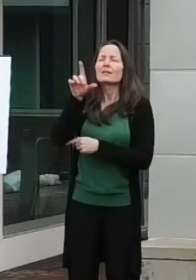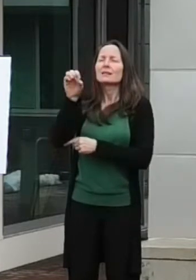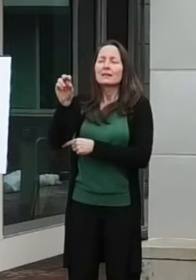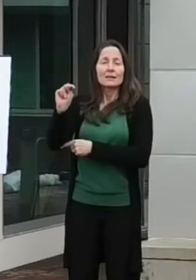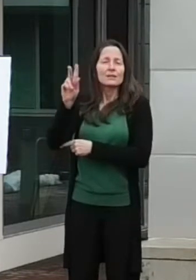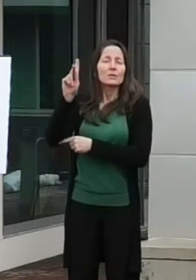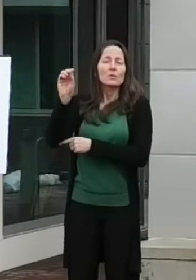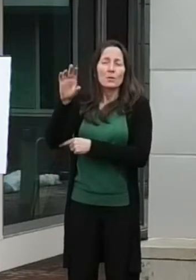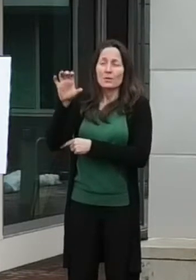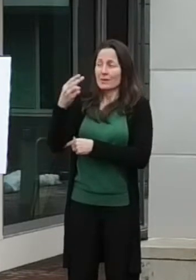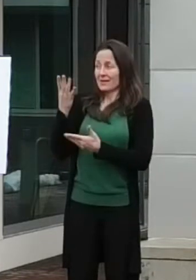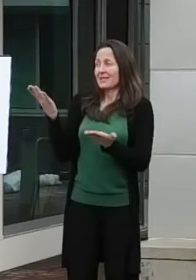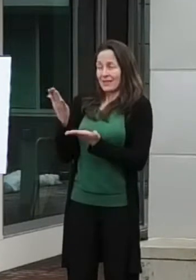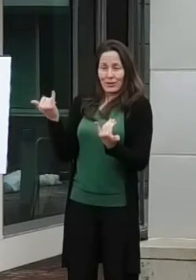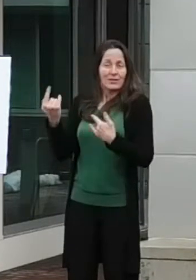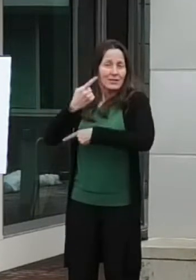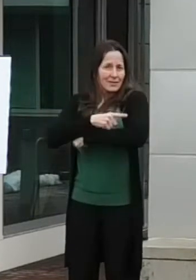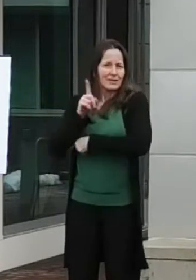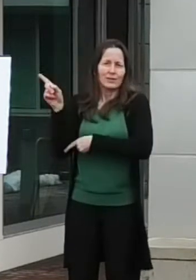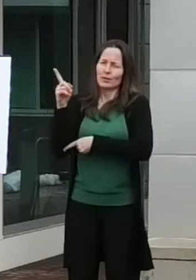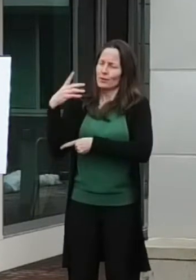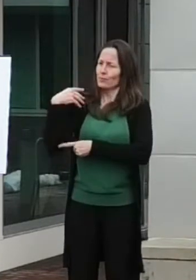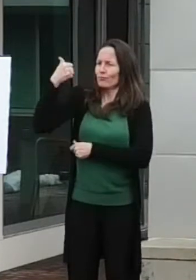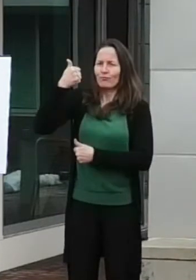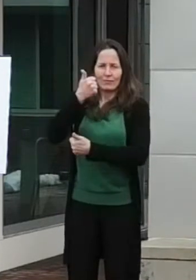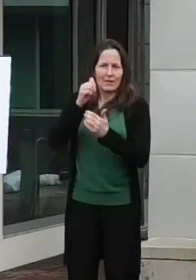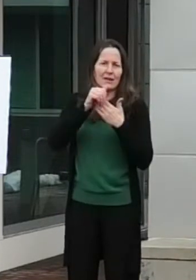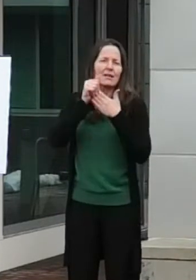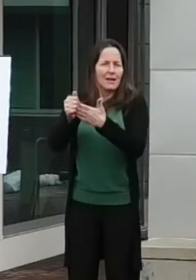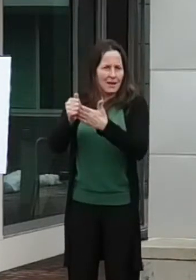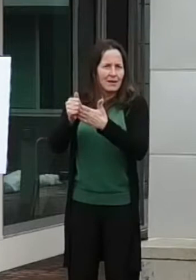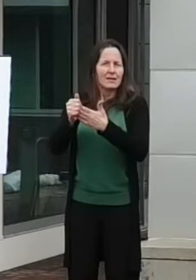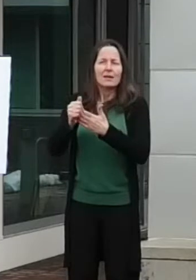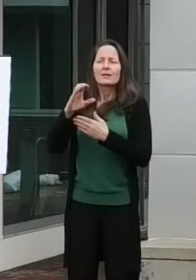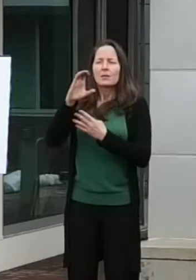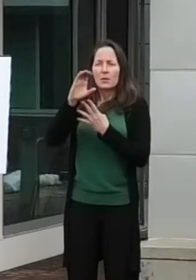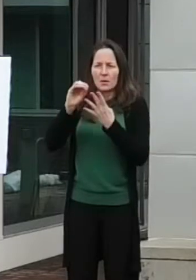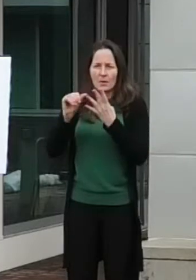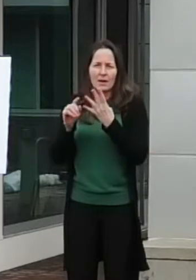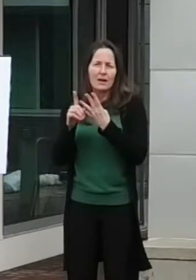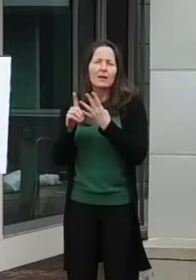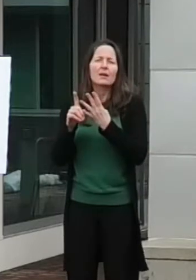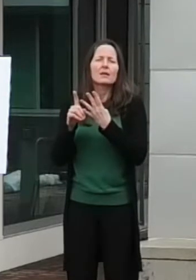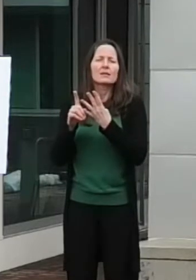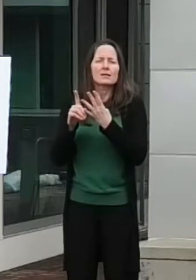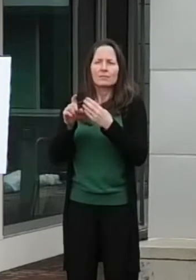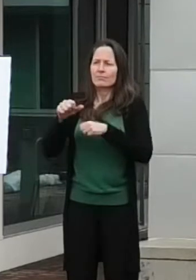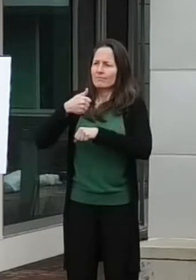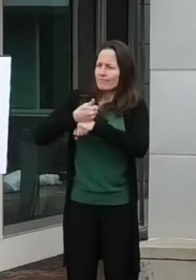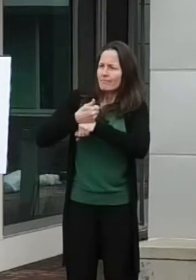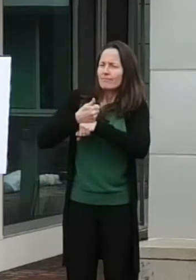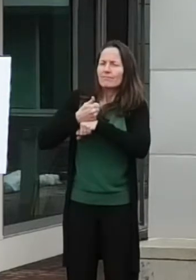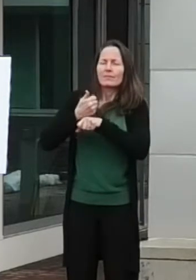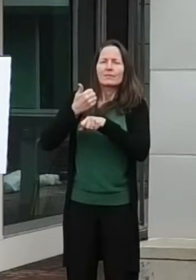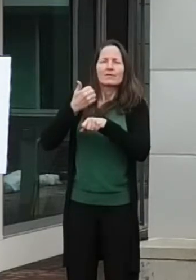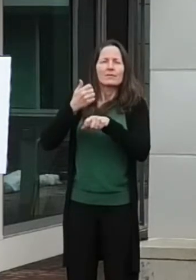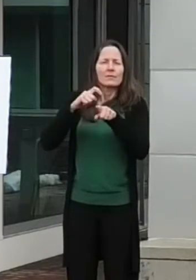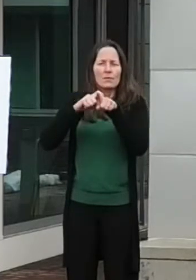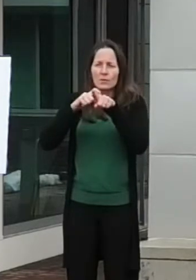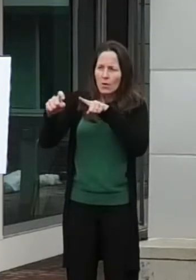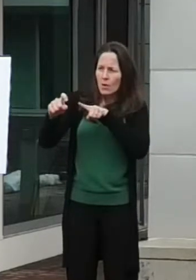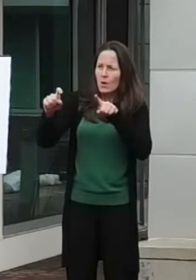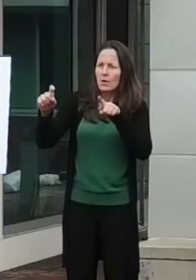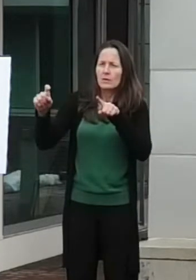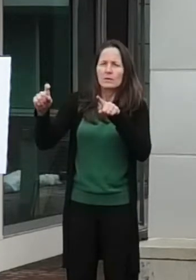has courageously led this initiative, organizing calls with county stakeholders,